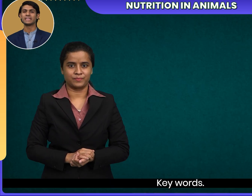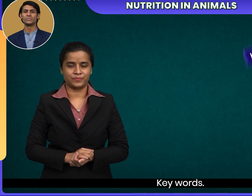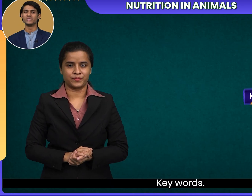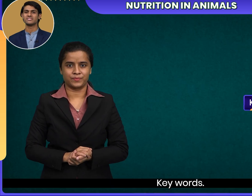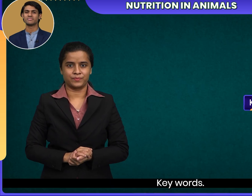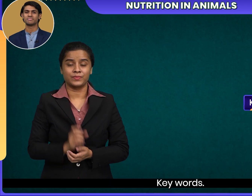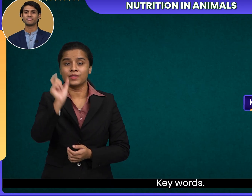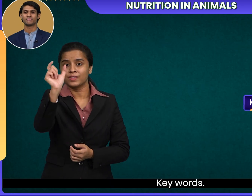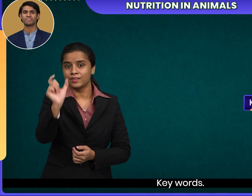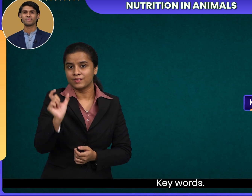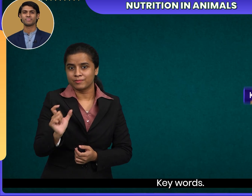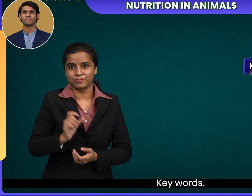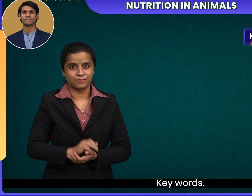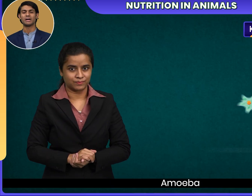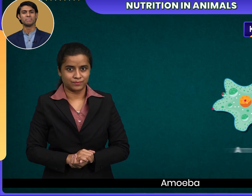Keywords: